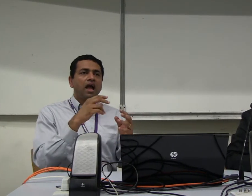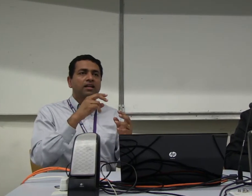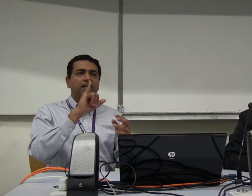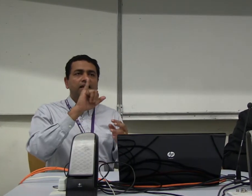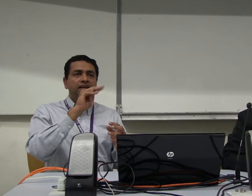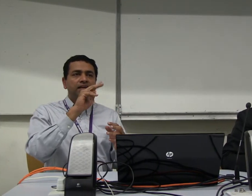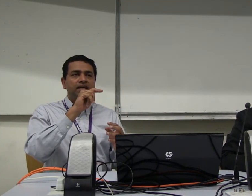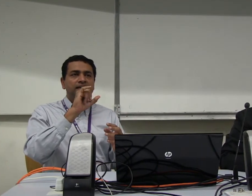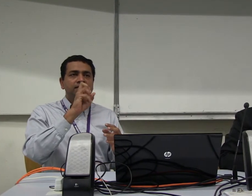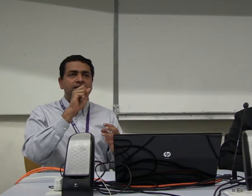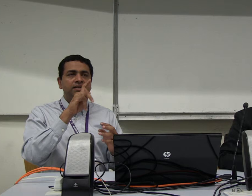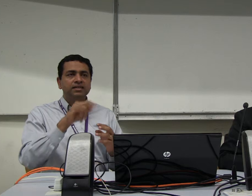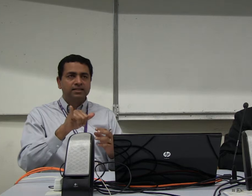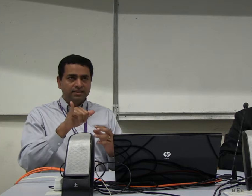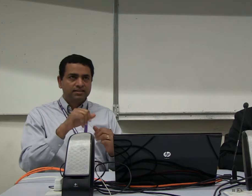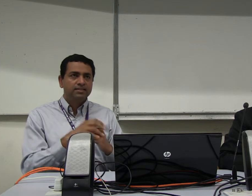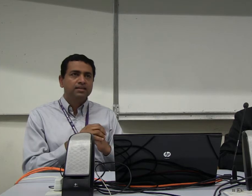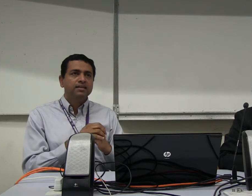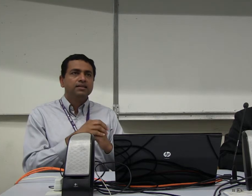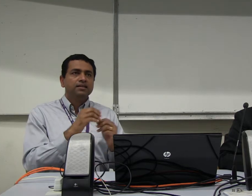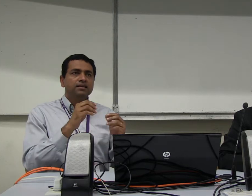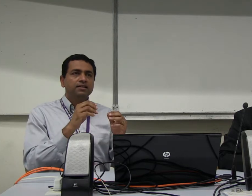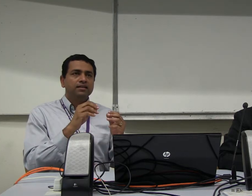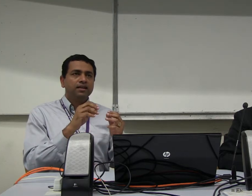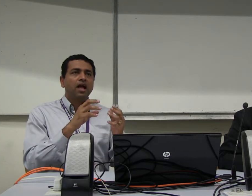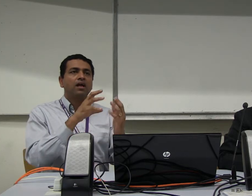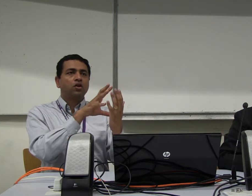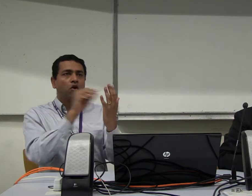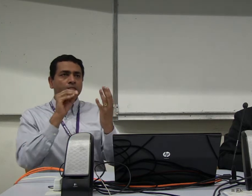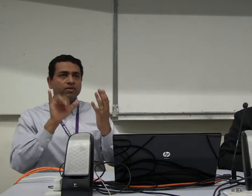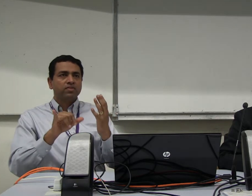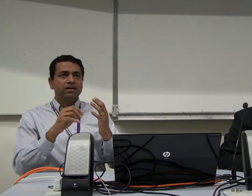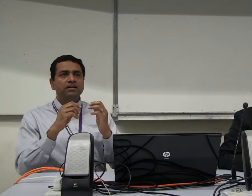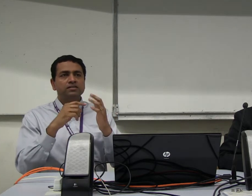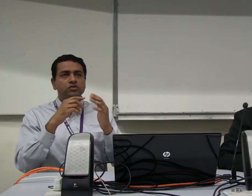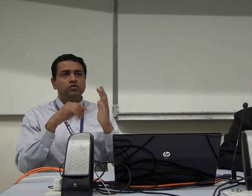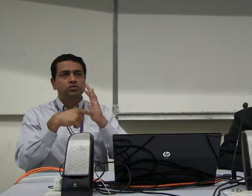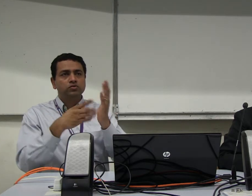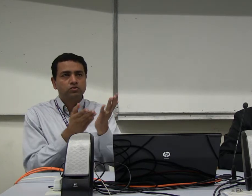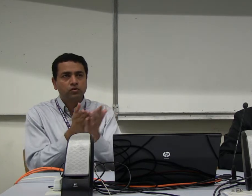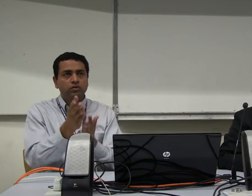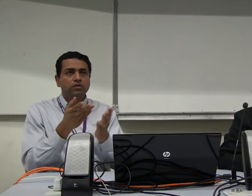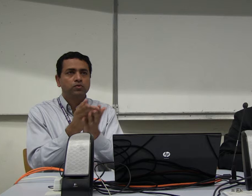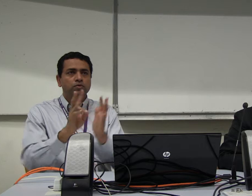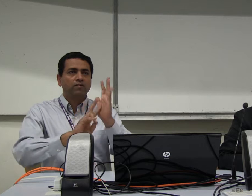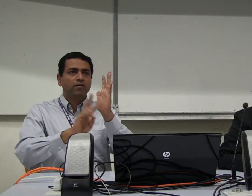of power analogs that can analyze the intensity of the frequency, copy that, and translate